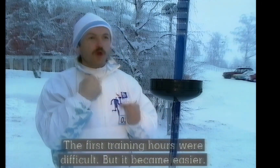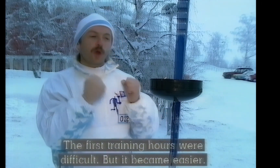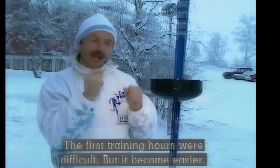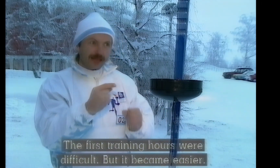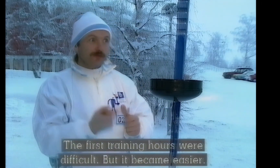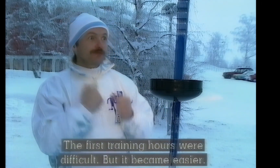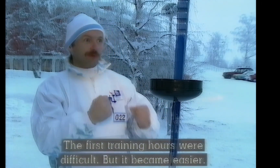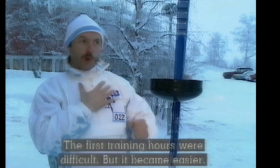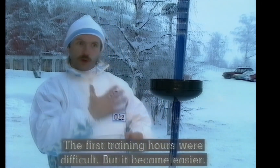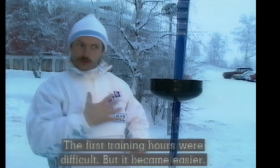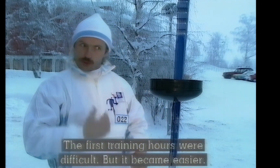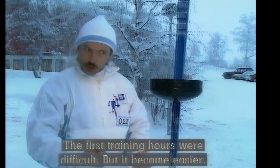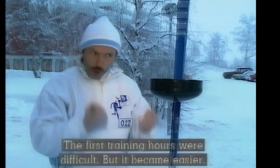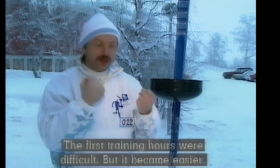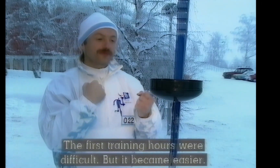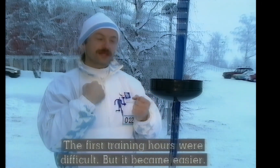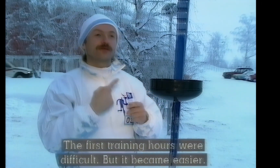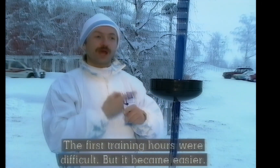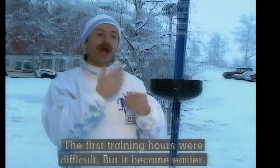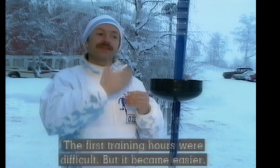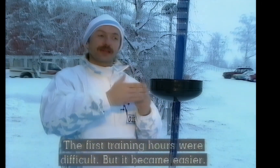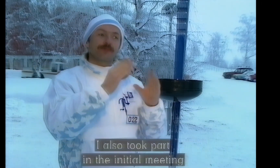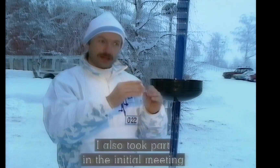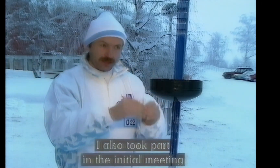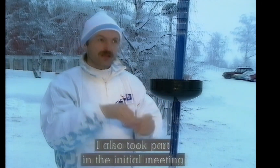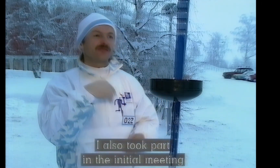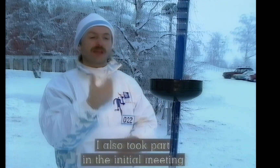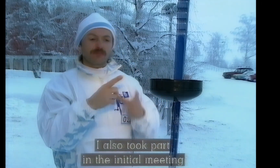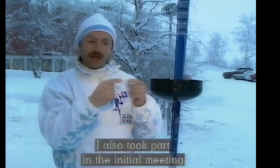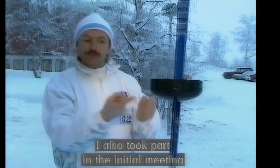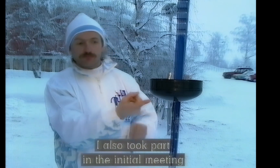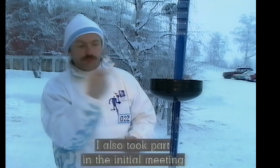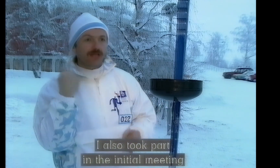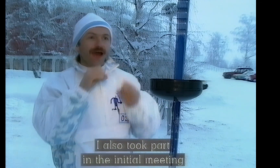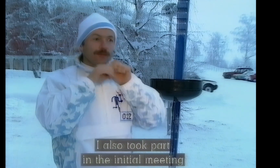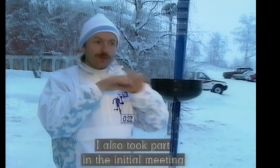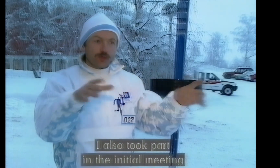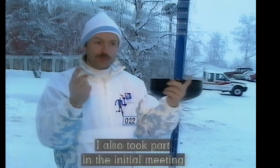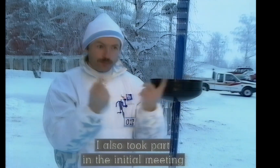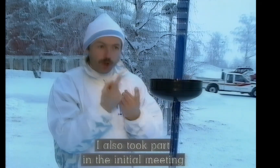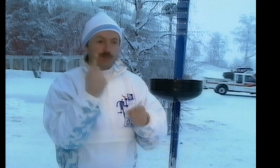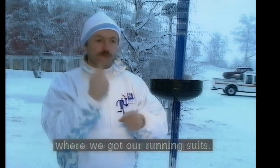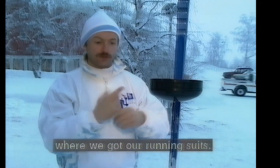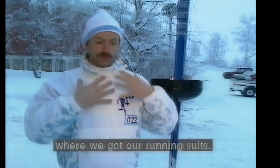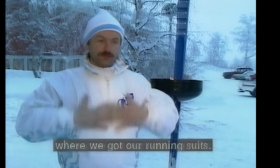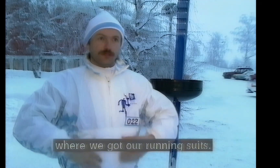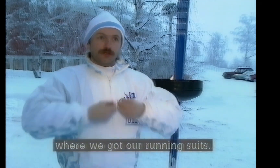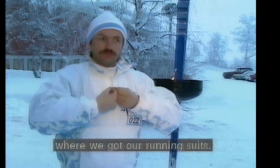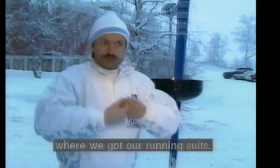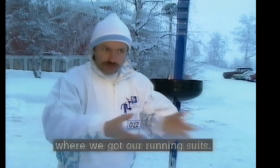difficult, but by and by it became easier. I also took part in the initial meeting where we got our suits for the running.